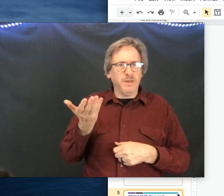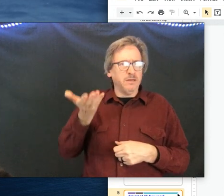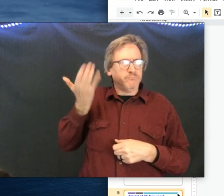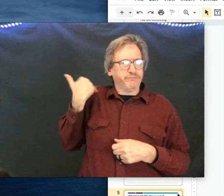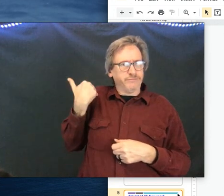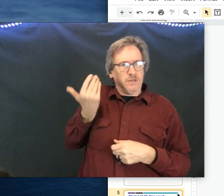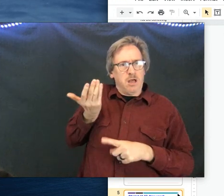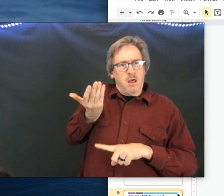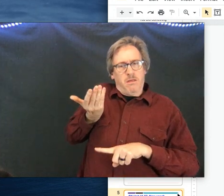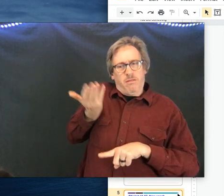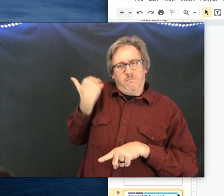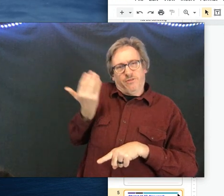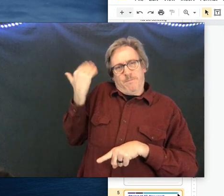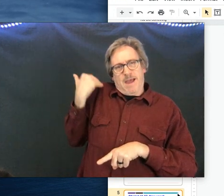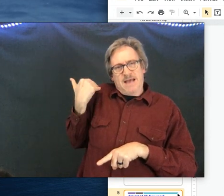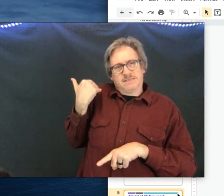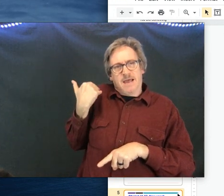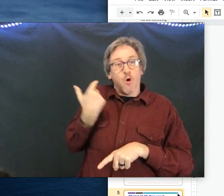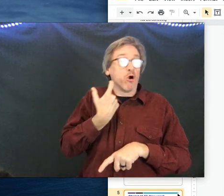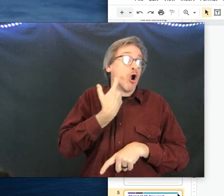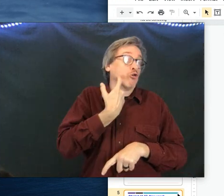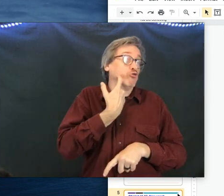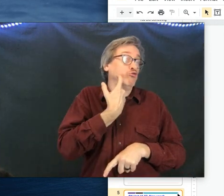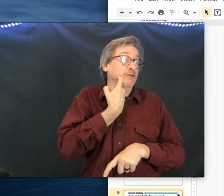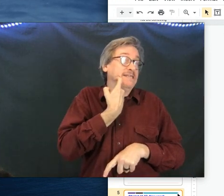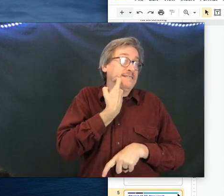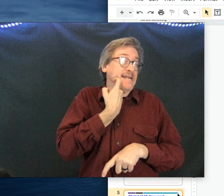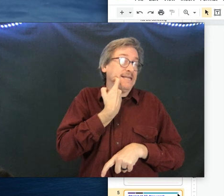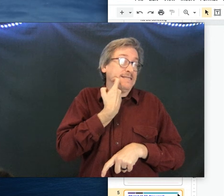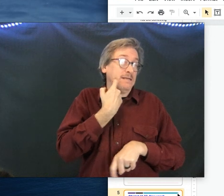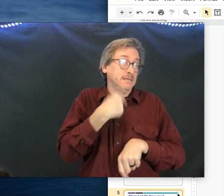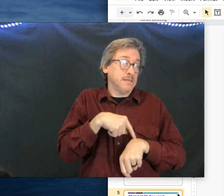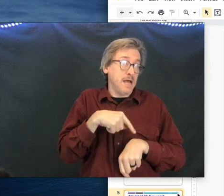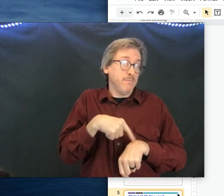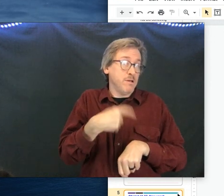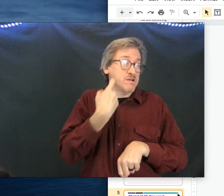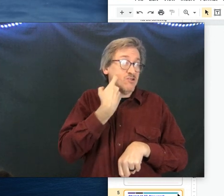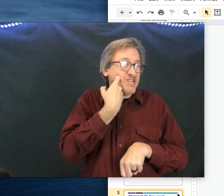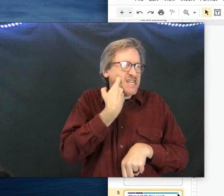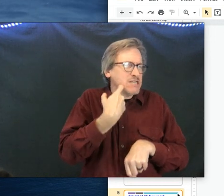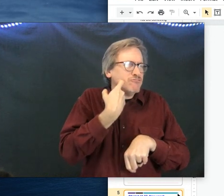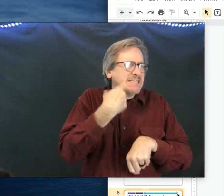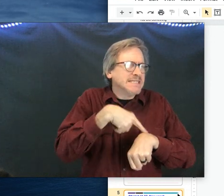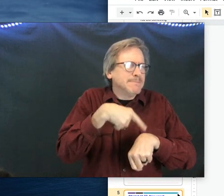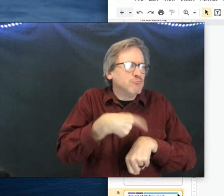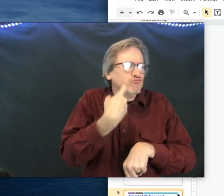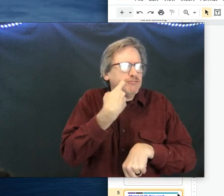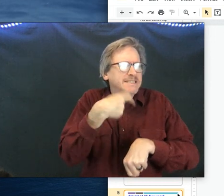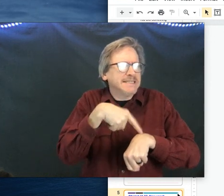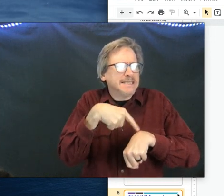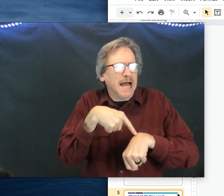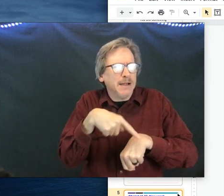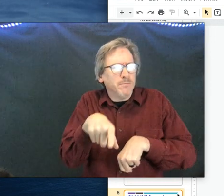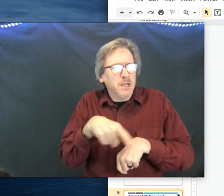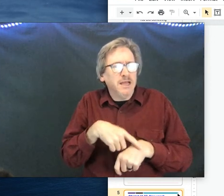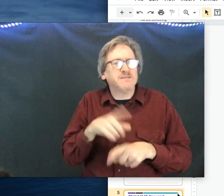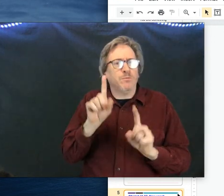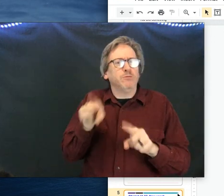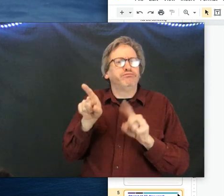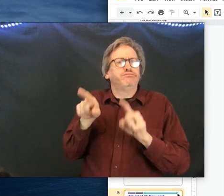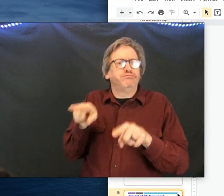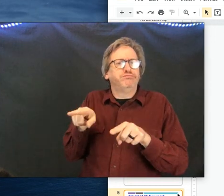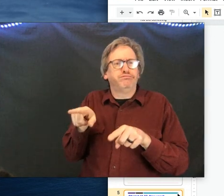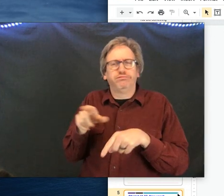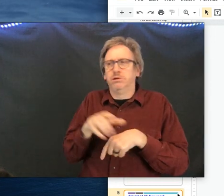sometimes we mean the past time or recent time. Recent time. If